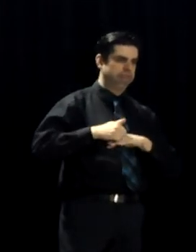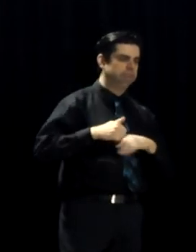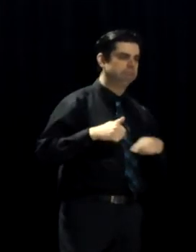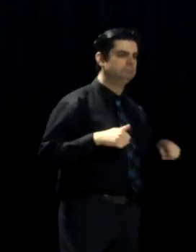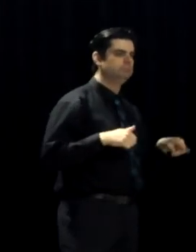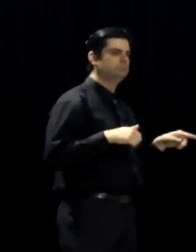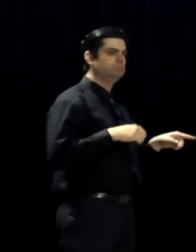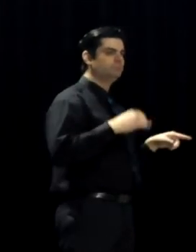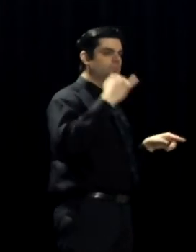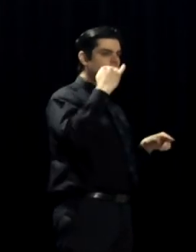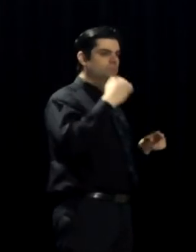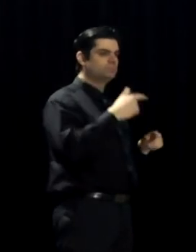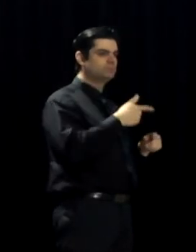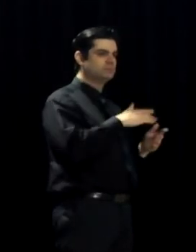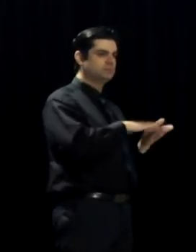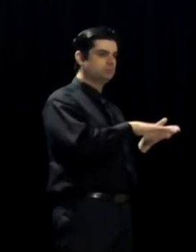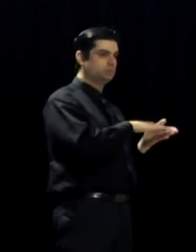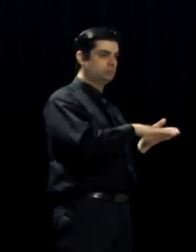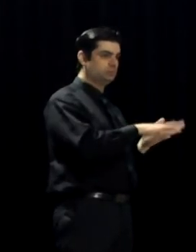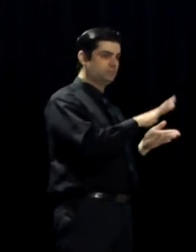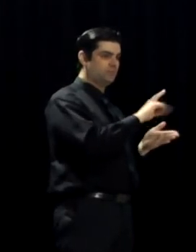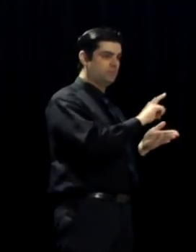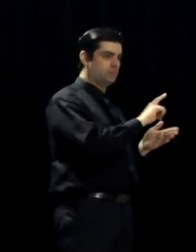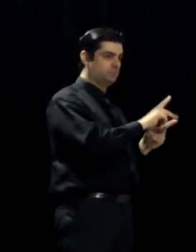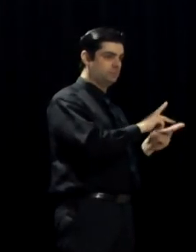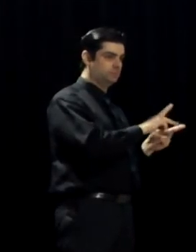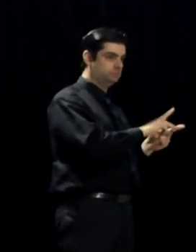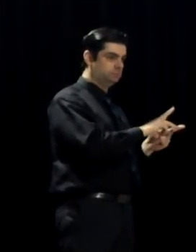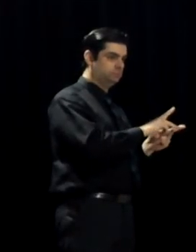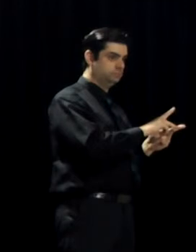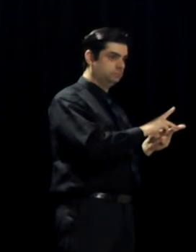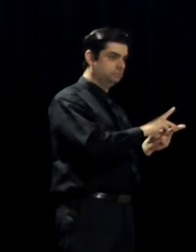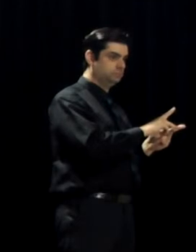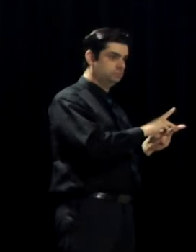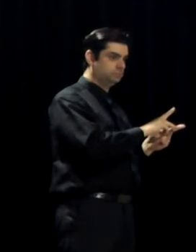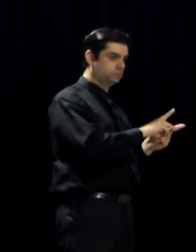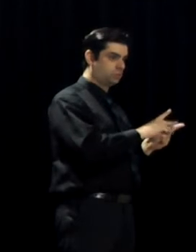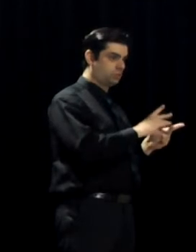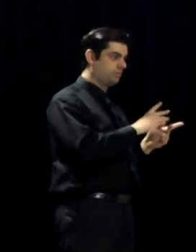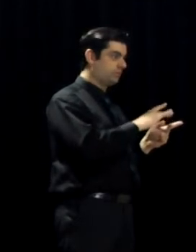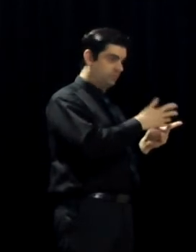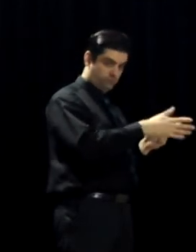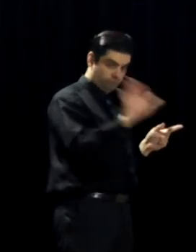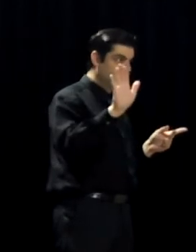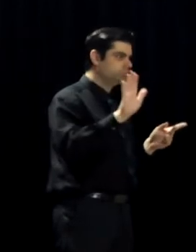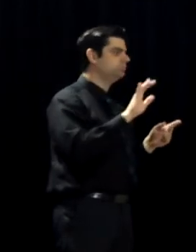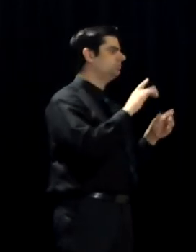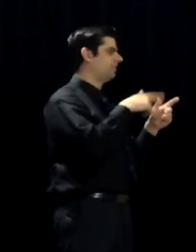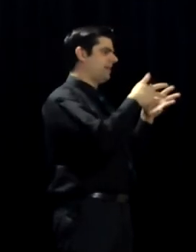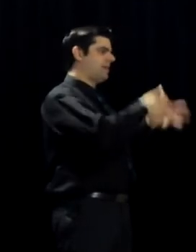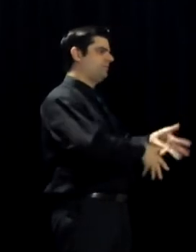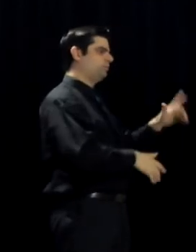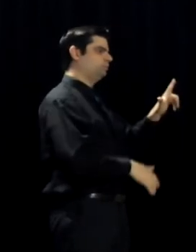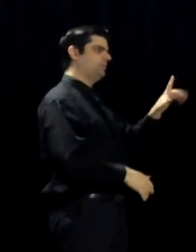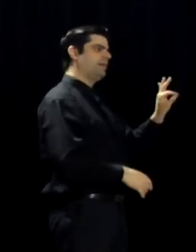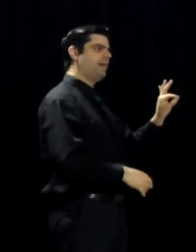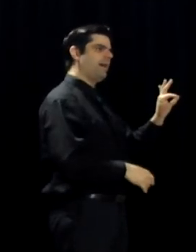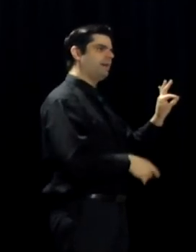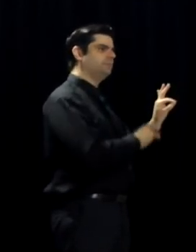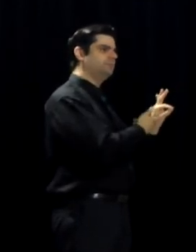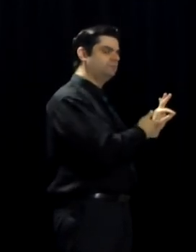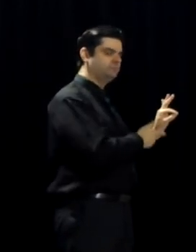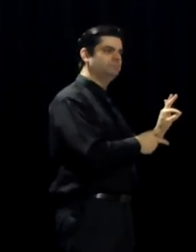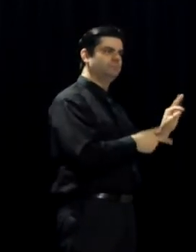number. That's the best number we've been at in a long time once we get these folks discharged. And we're going into phase